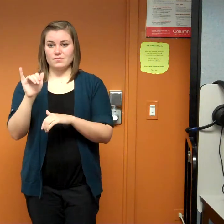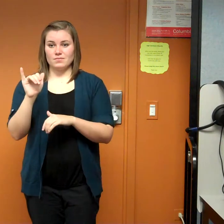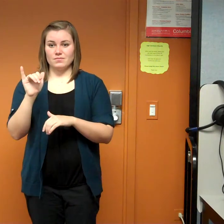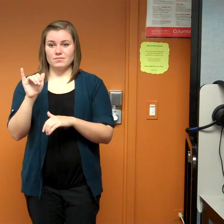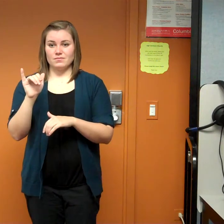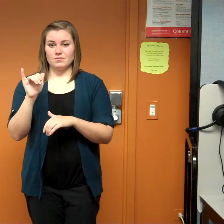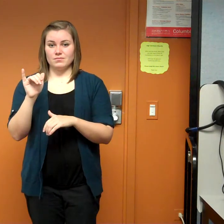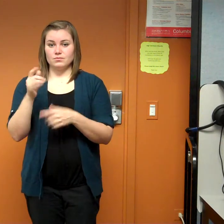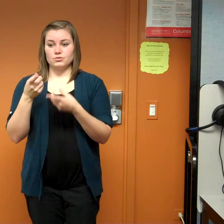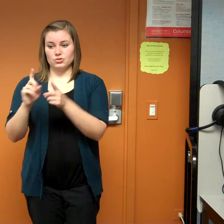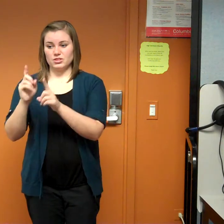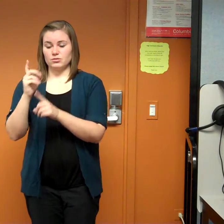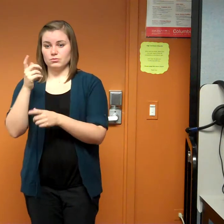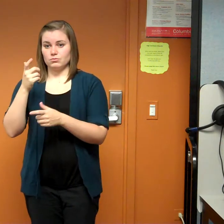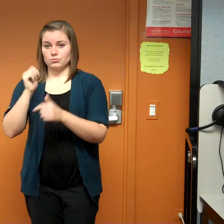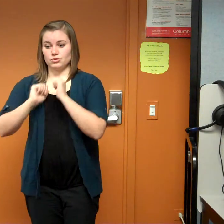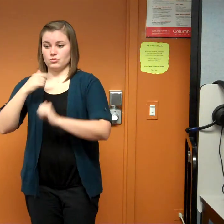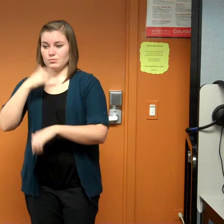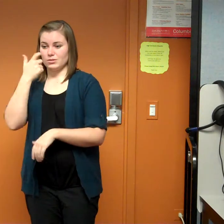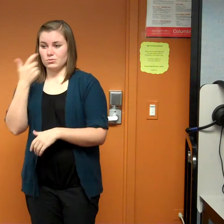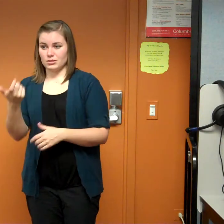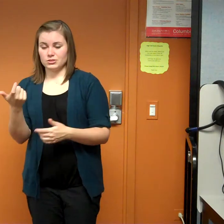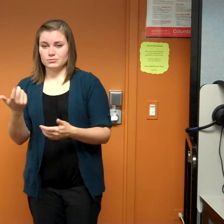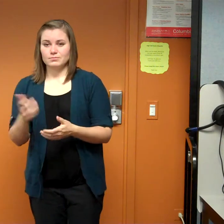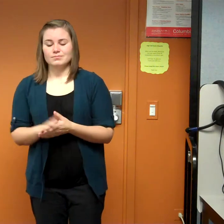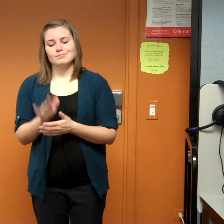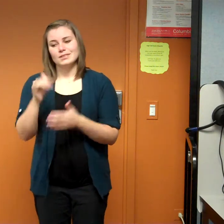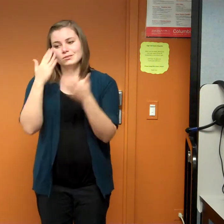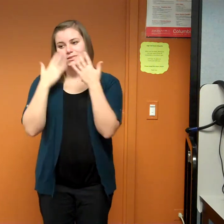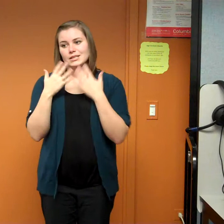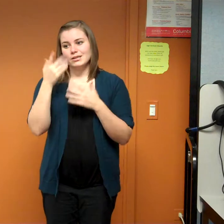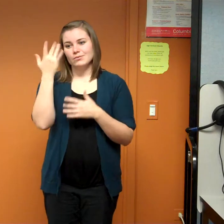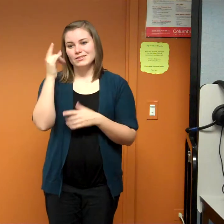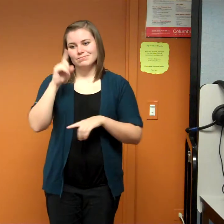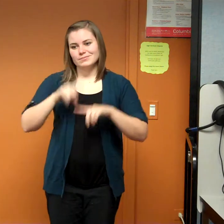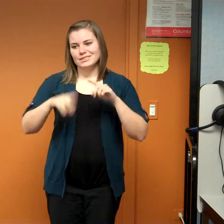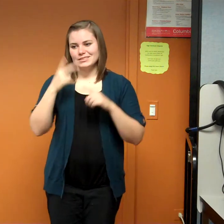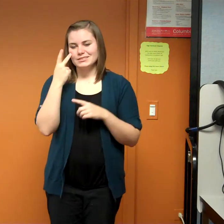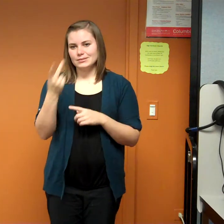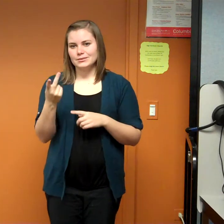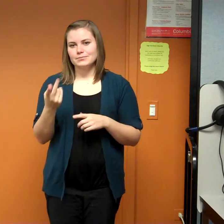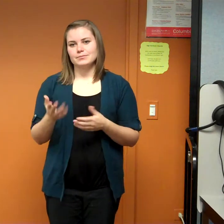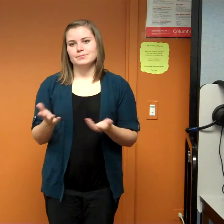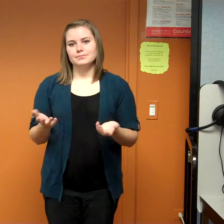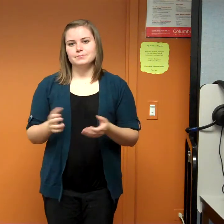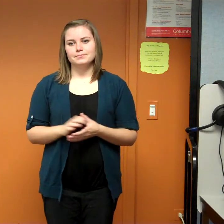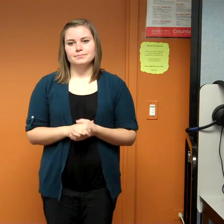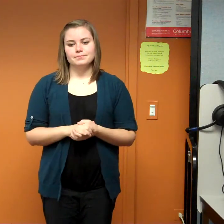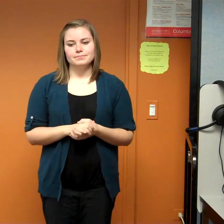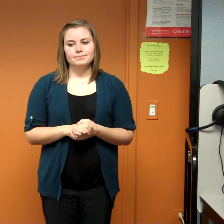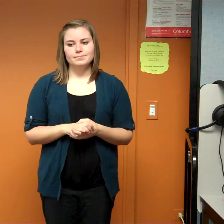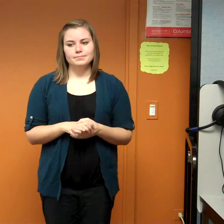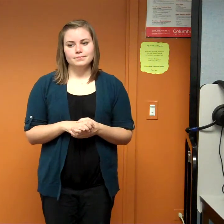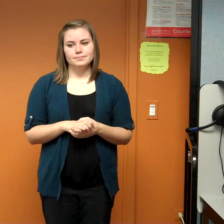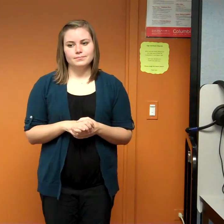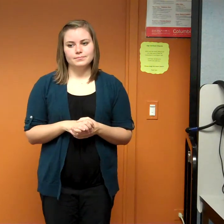that we saw, which was kind of sad, because I could say that I had seen Idina Menzel as Elphaba in Wicked, but I didn't get to. But